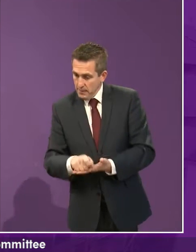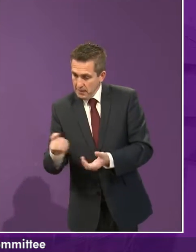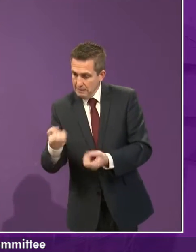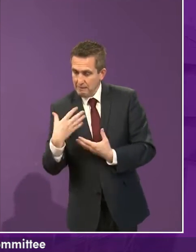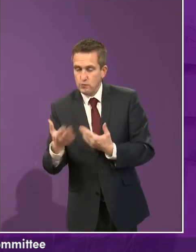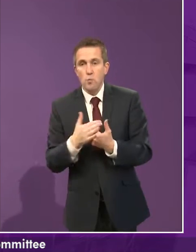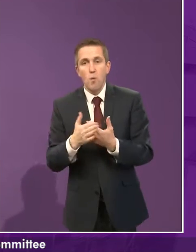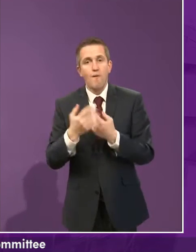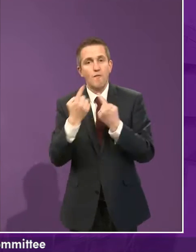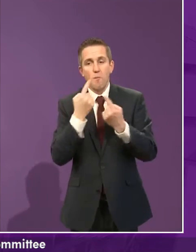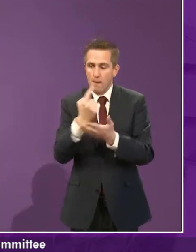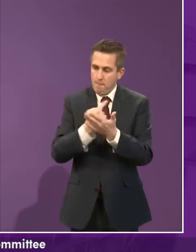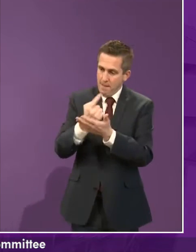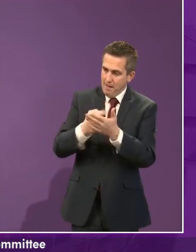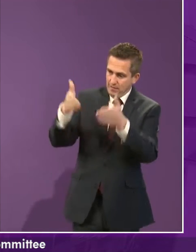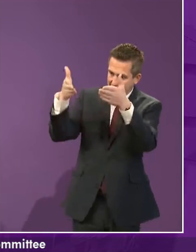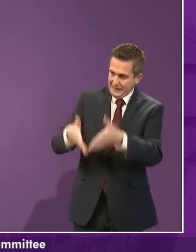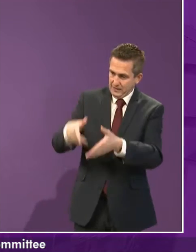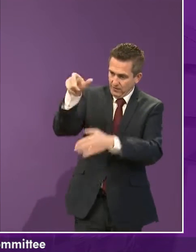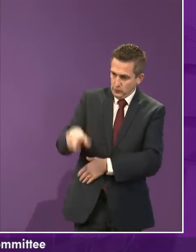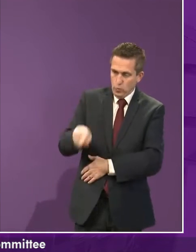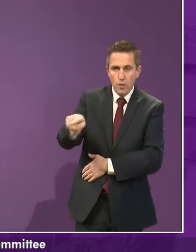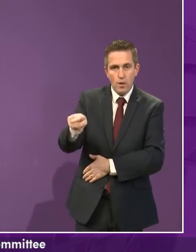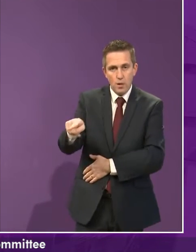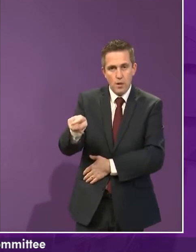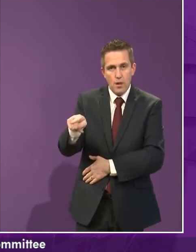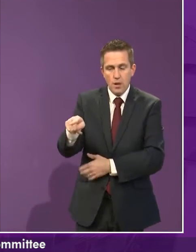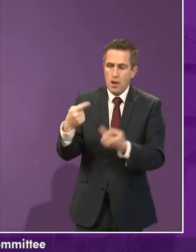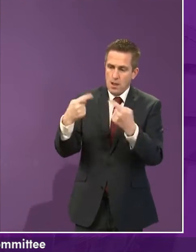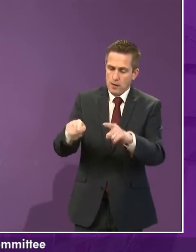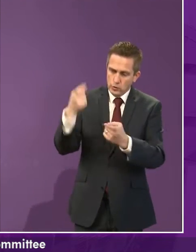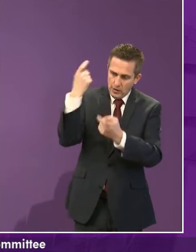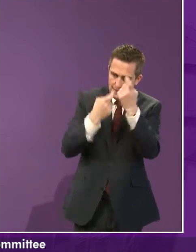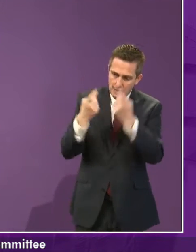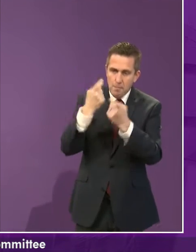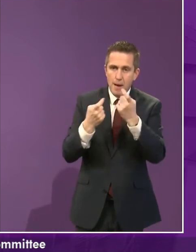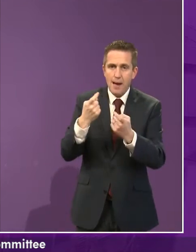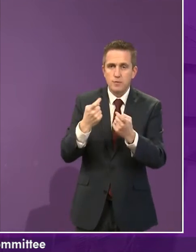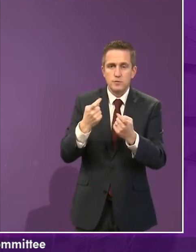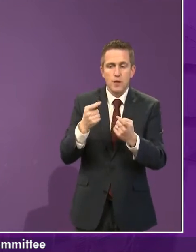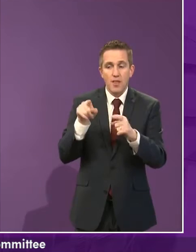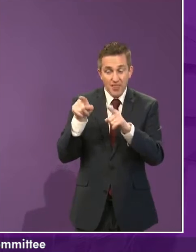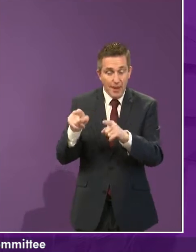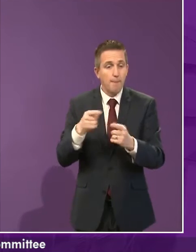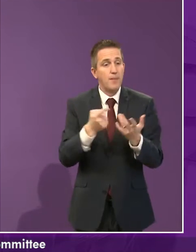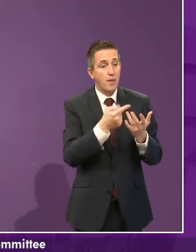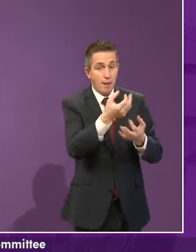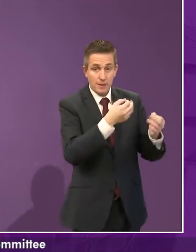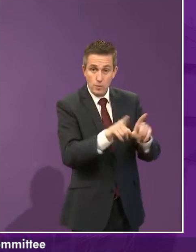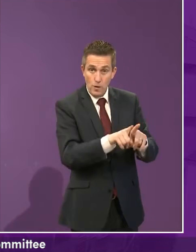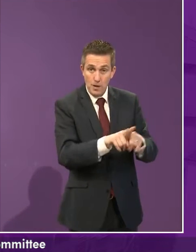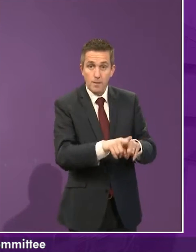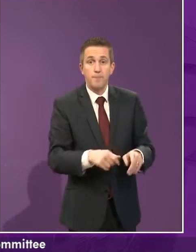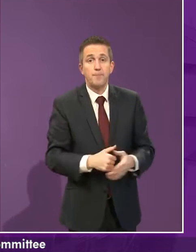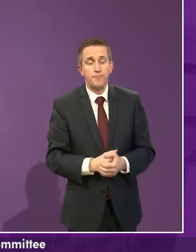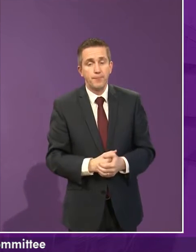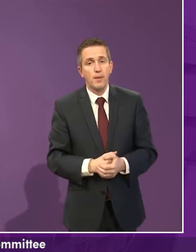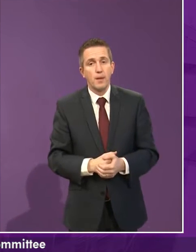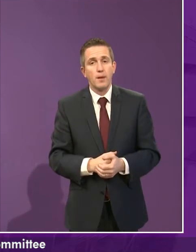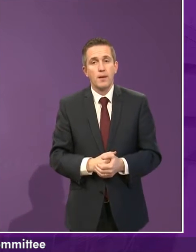failing in your responsibilities to give equal consideration to all of the applications that you've received. The personal statement, we